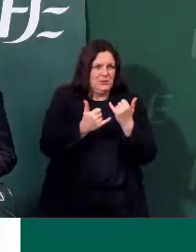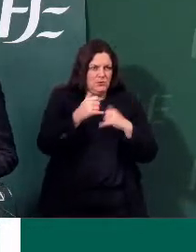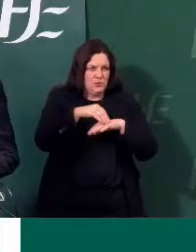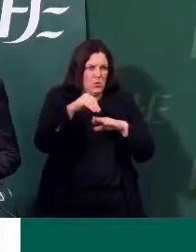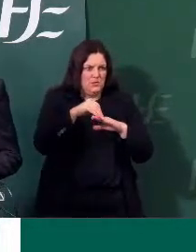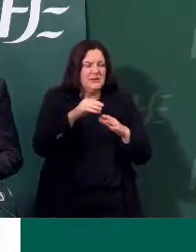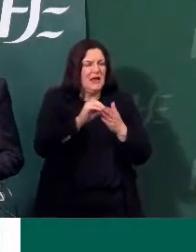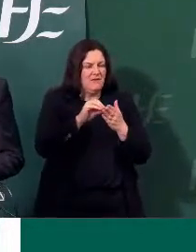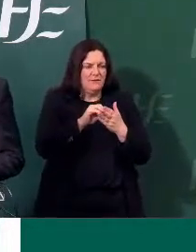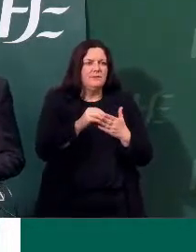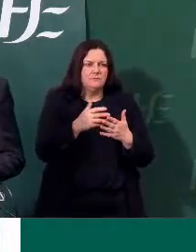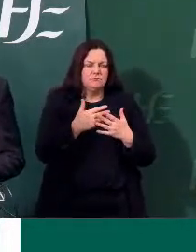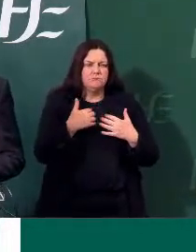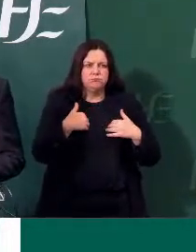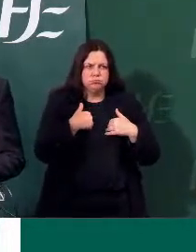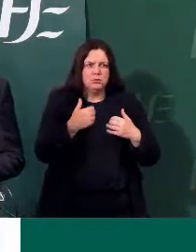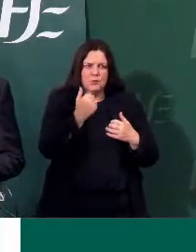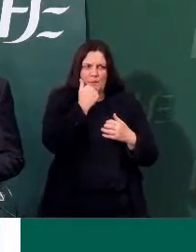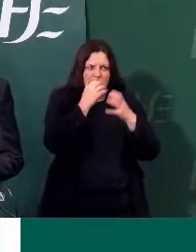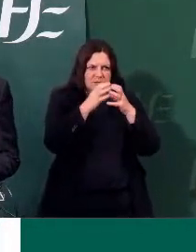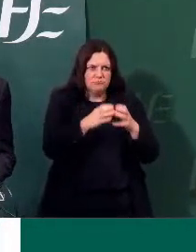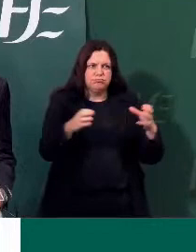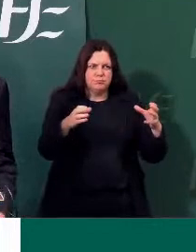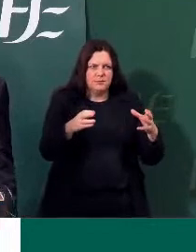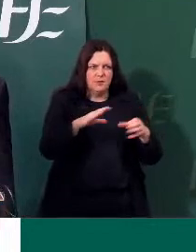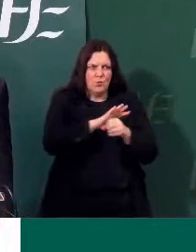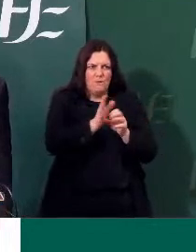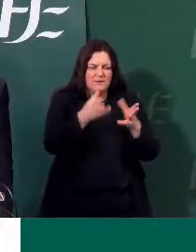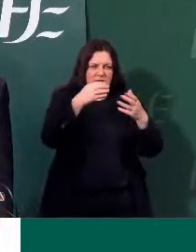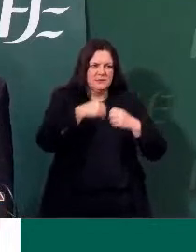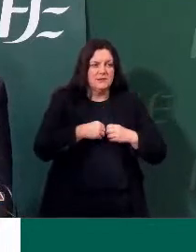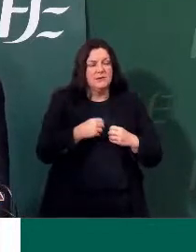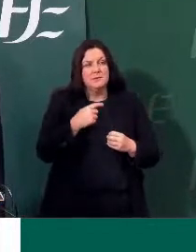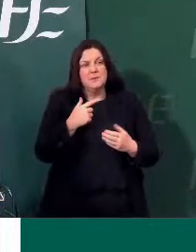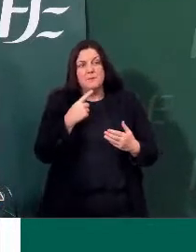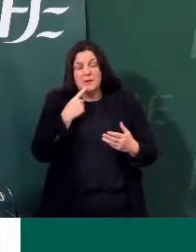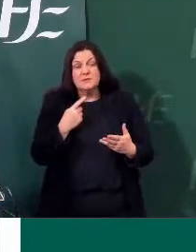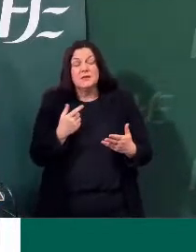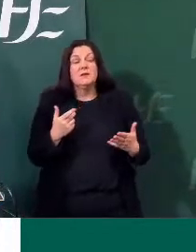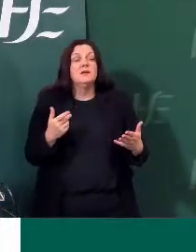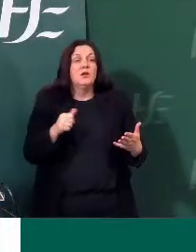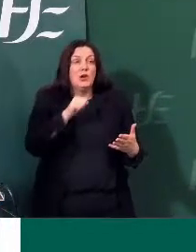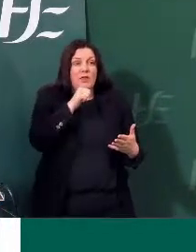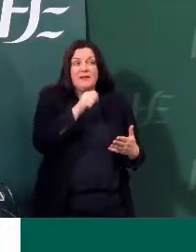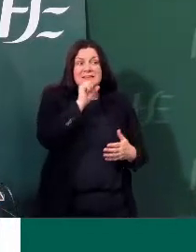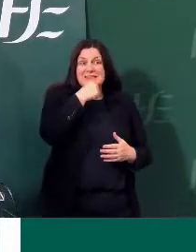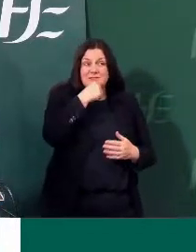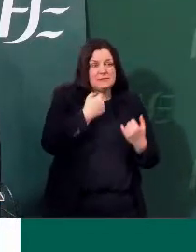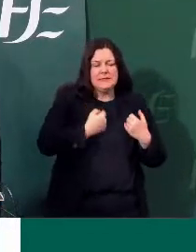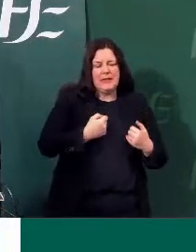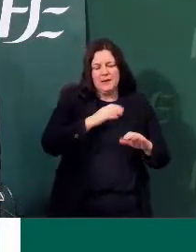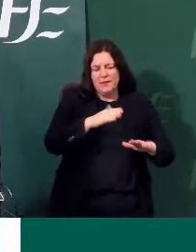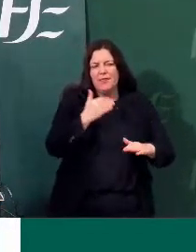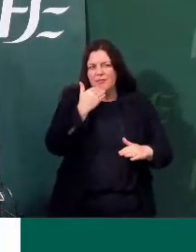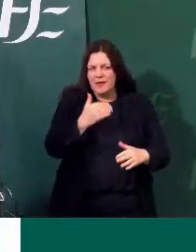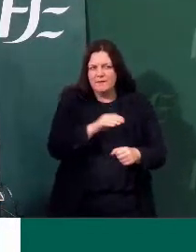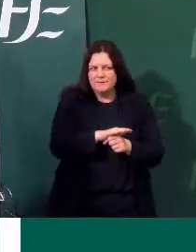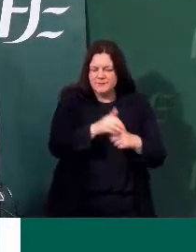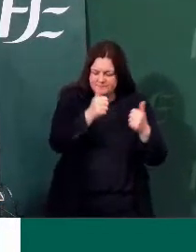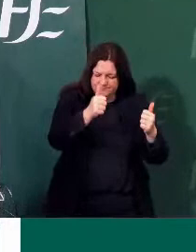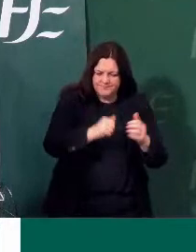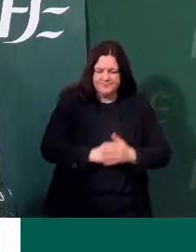And thankfully, it is, for the most part, not a cause of serious illness among